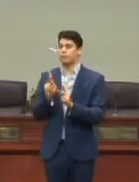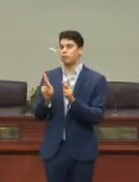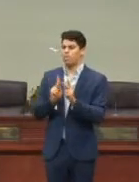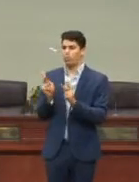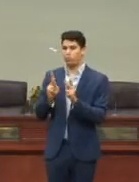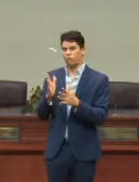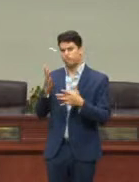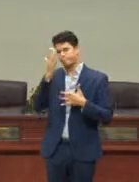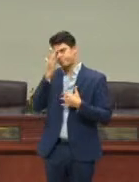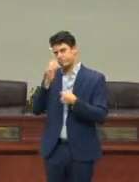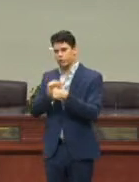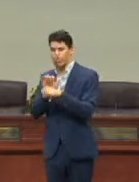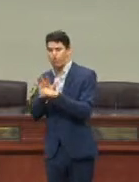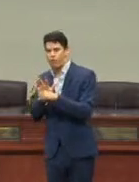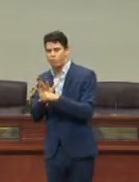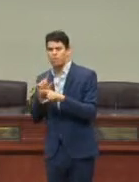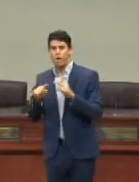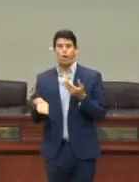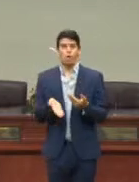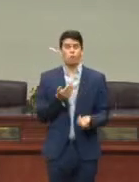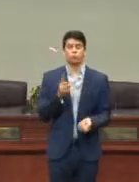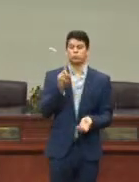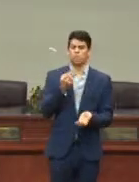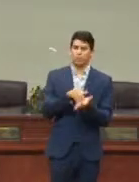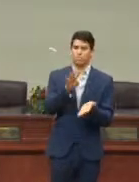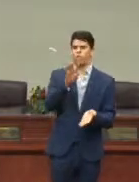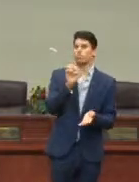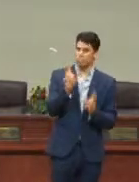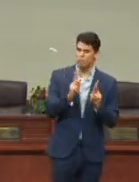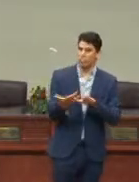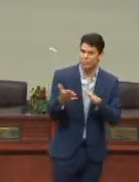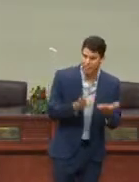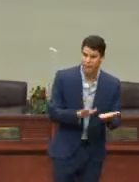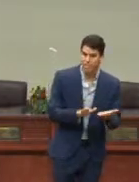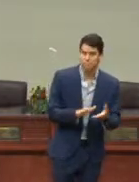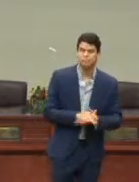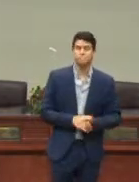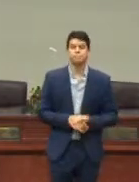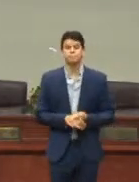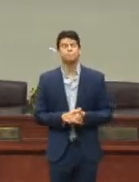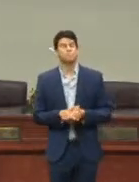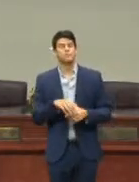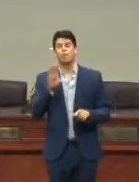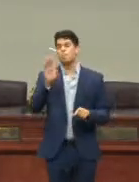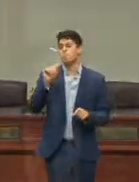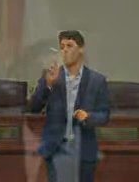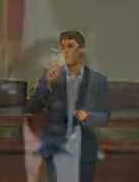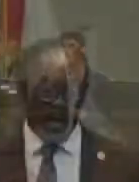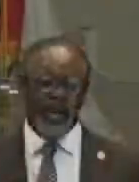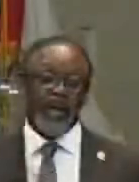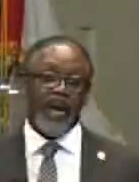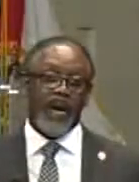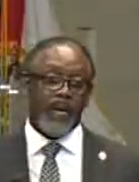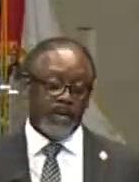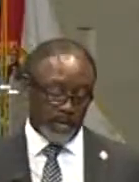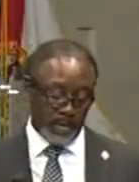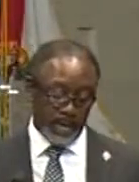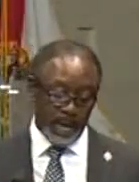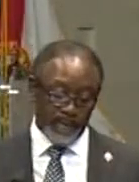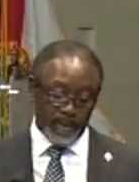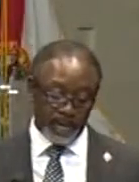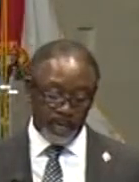virus. At Barnett Park, Orange County Health Services workers are experiencing a